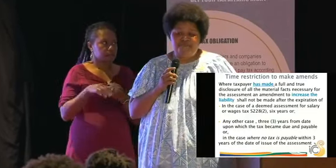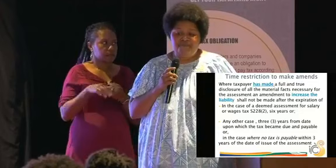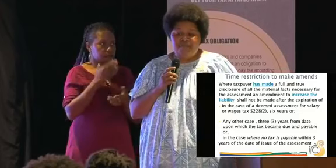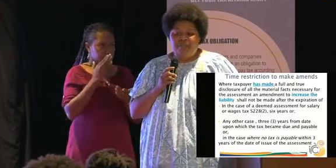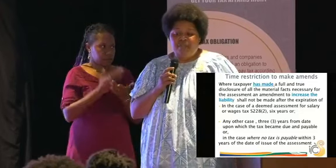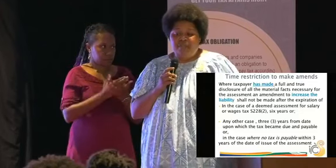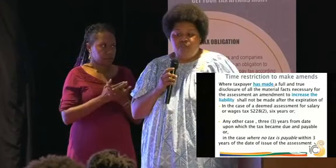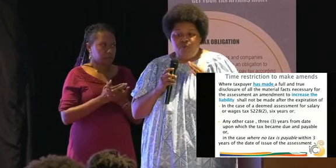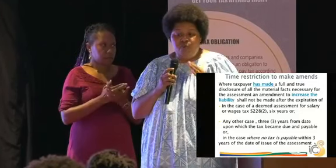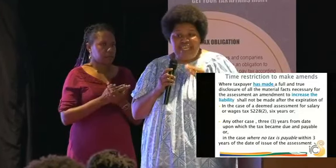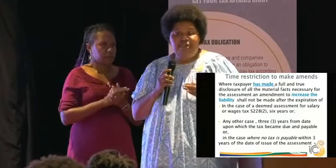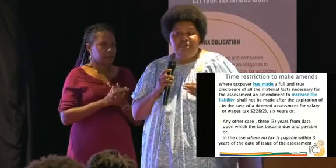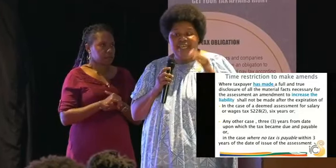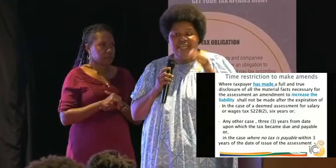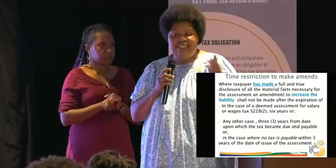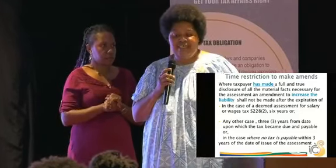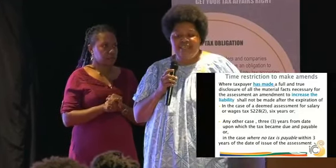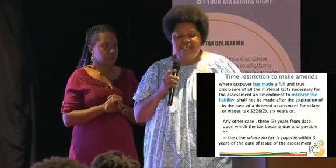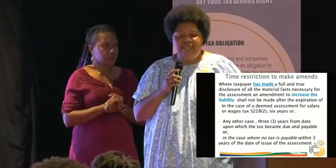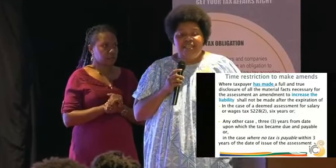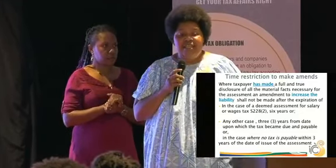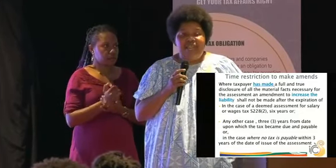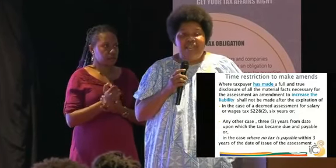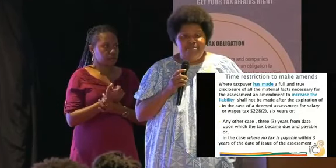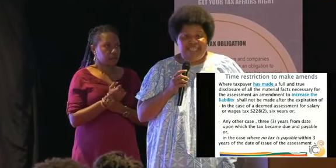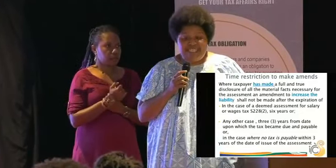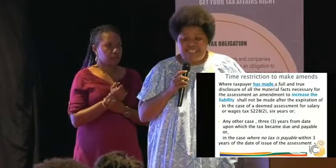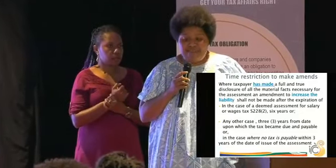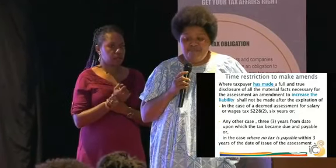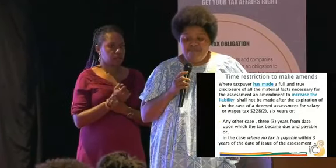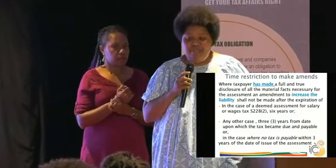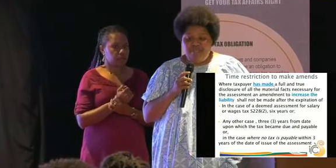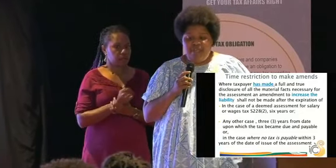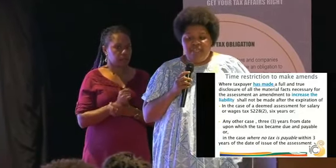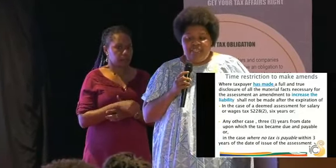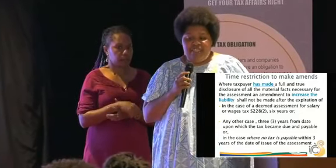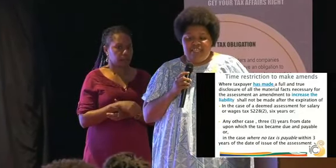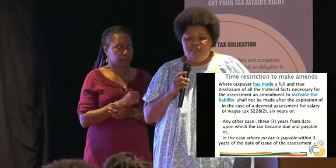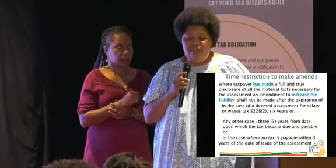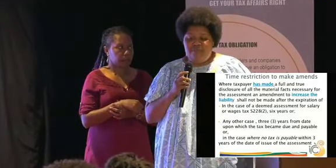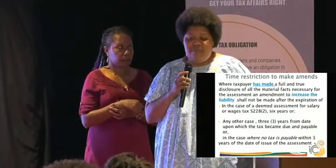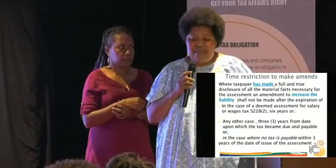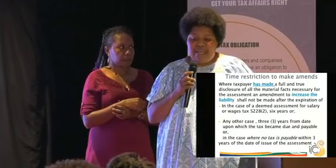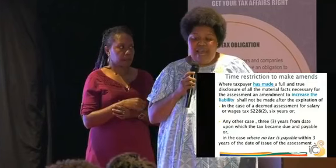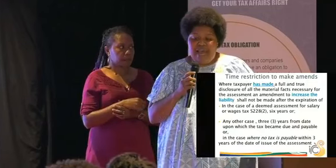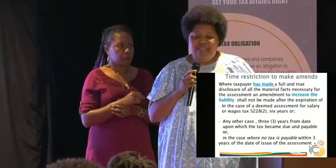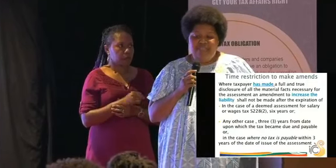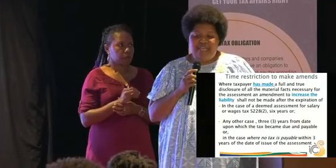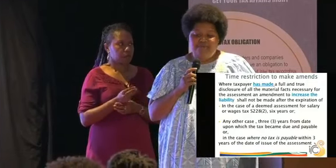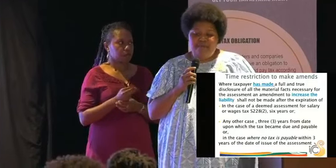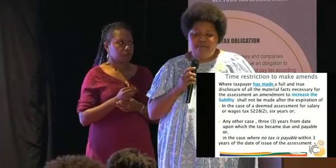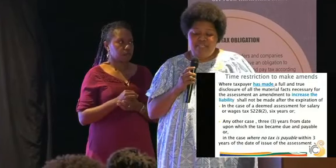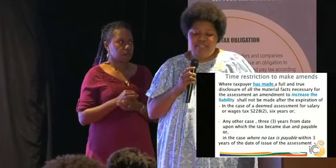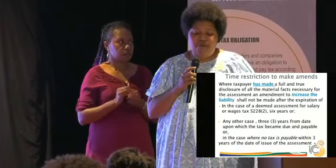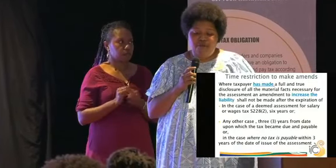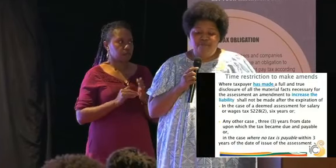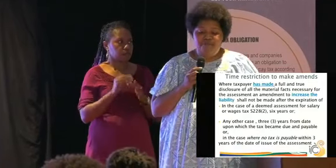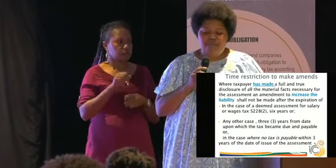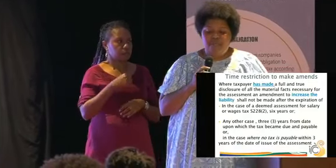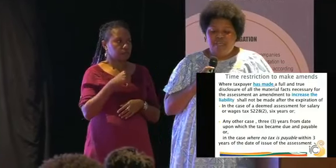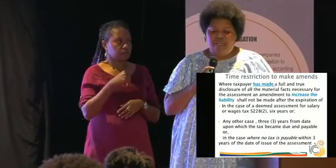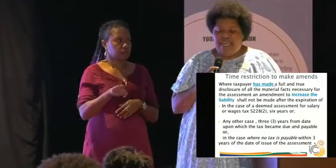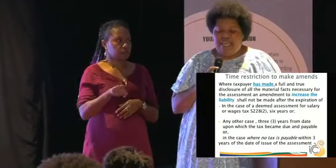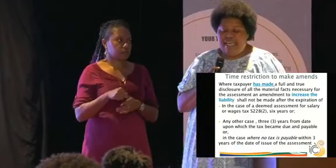assessment to increase the liability shall not be made after the expiration